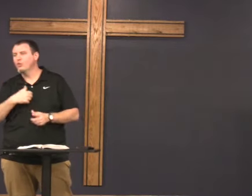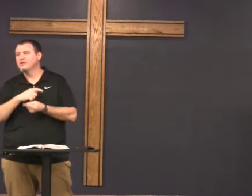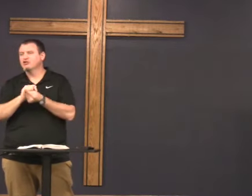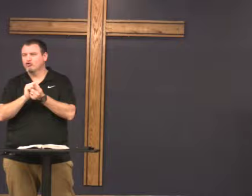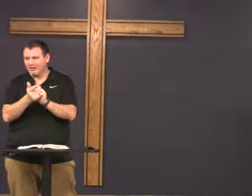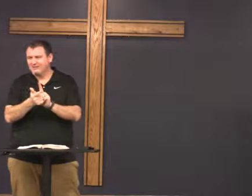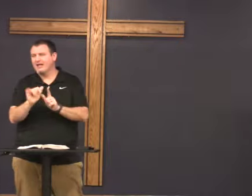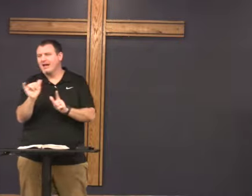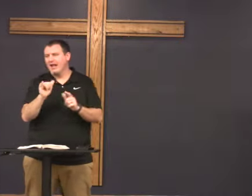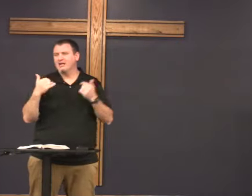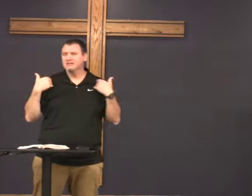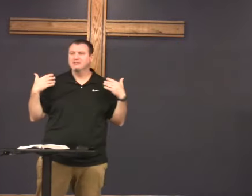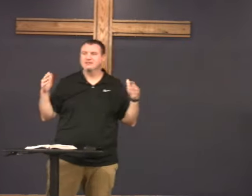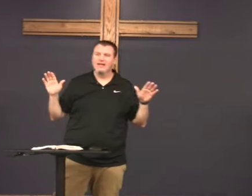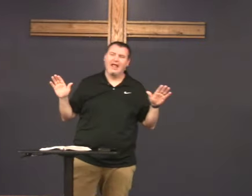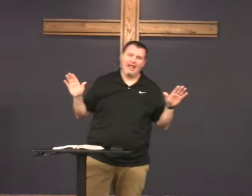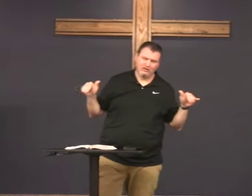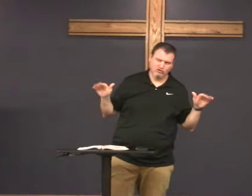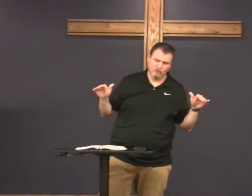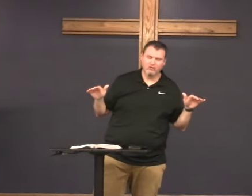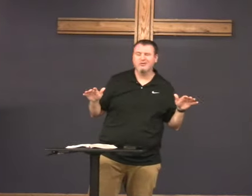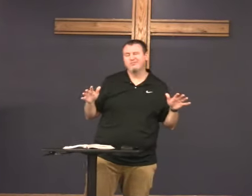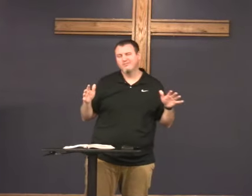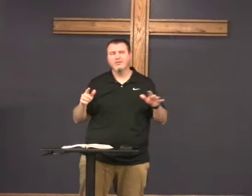It was being deluxed.